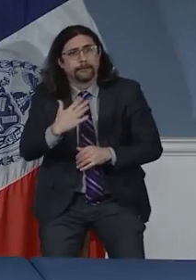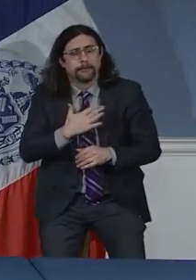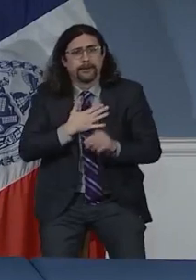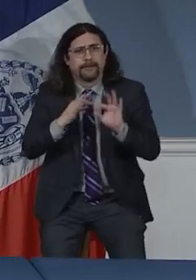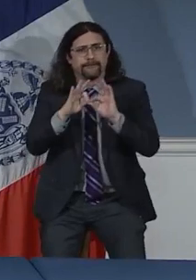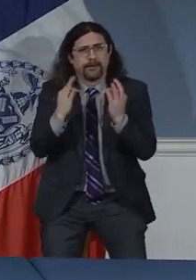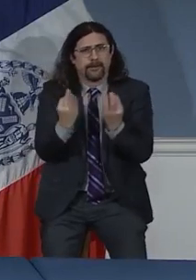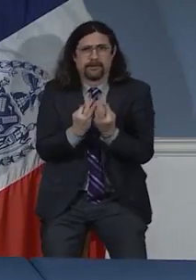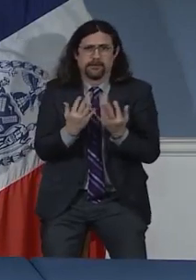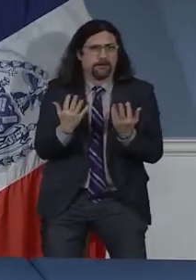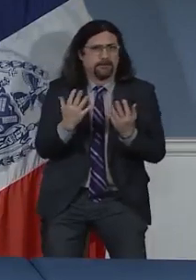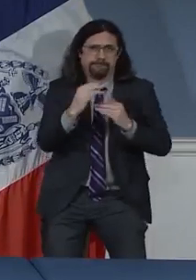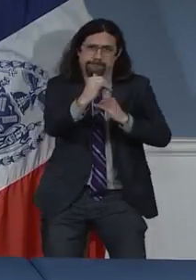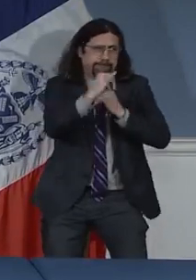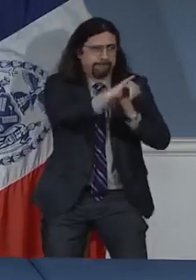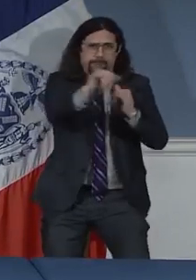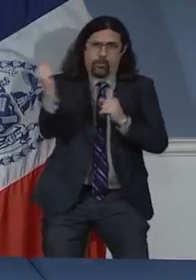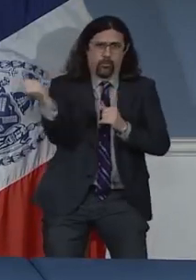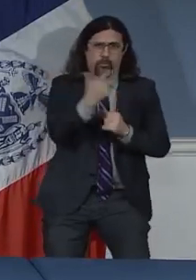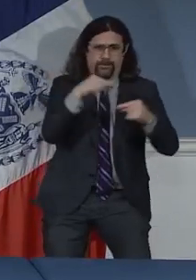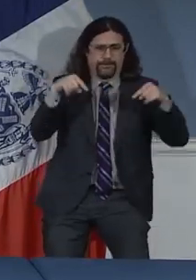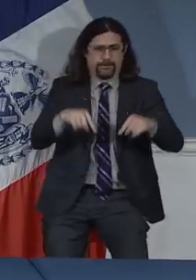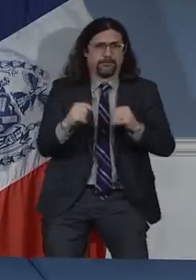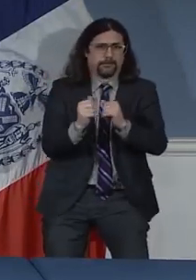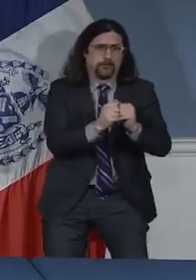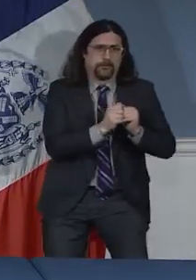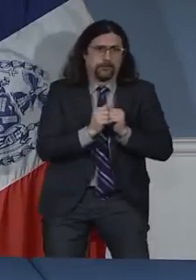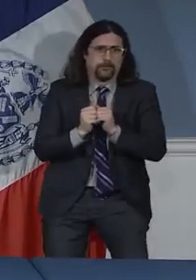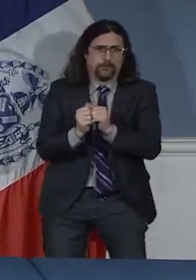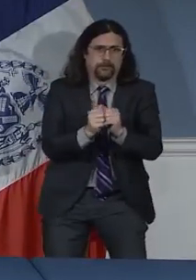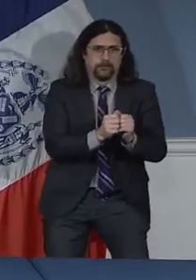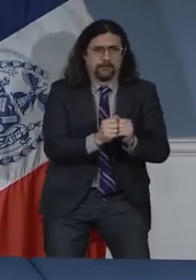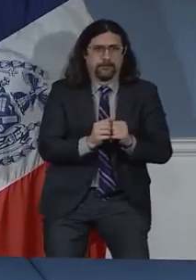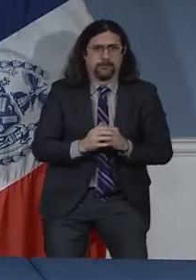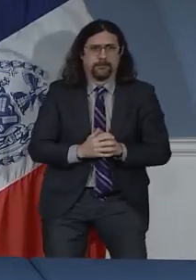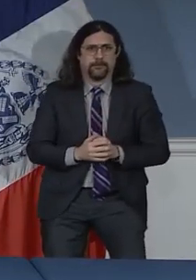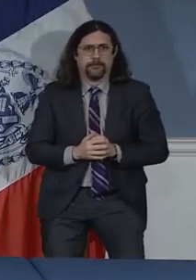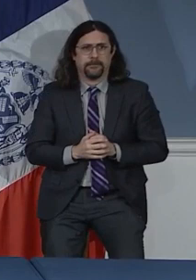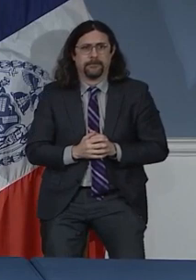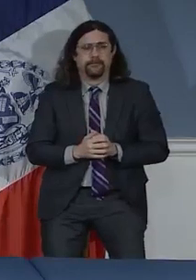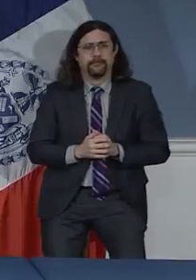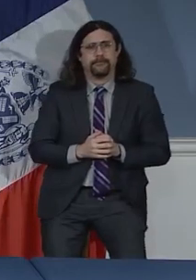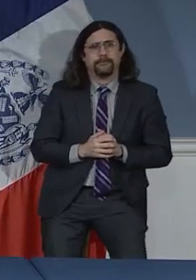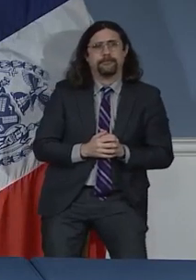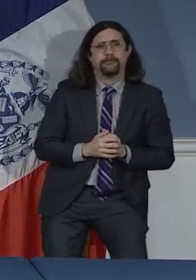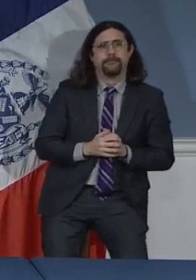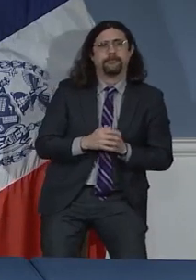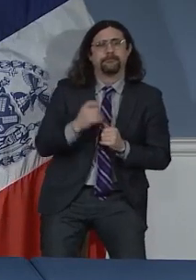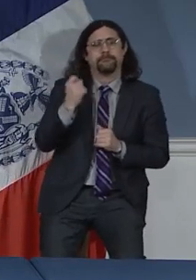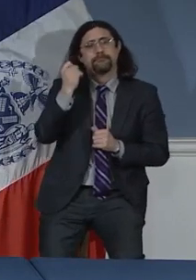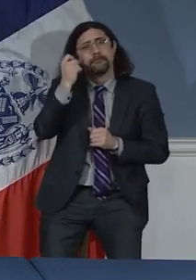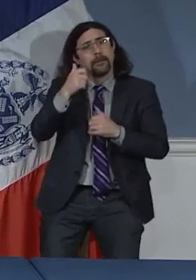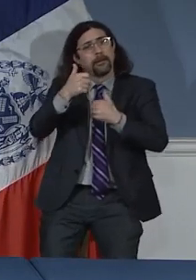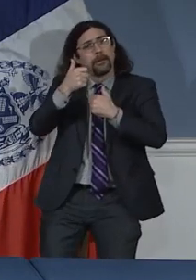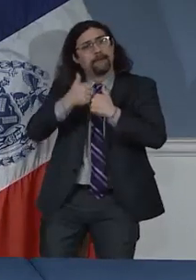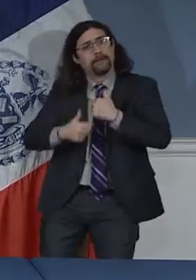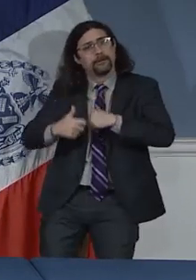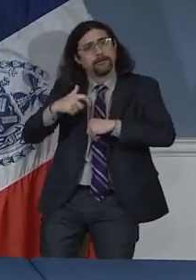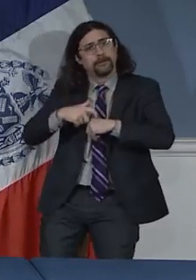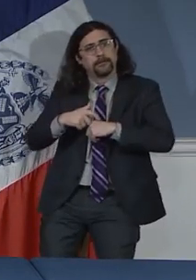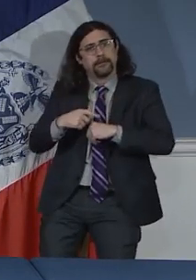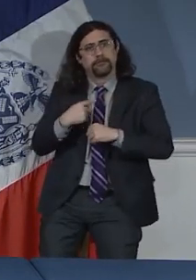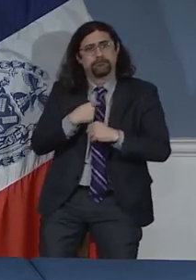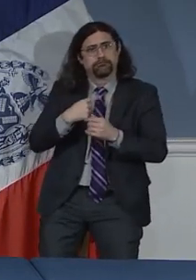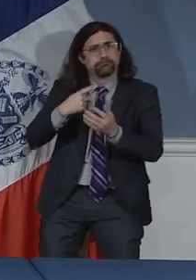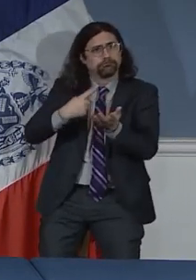What I'm going to try and do every time I give you an update is tell you the blunt truth. And I'm trying to do very hard to make sure